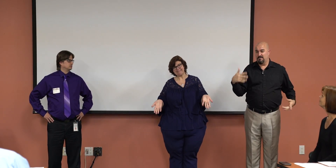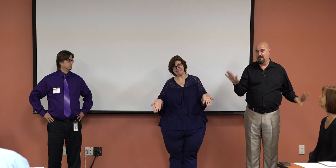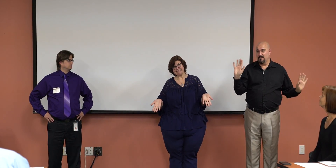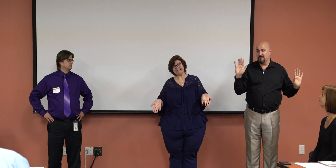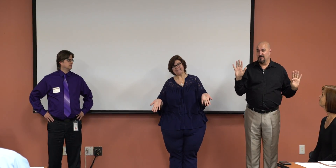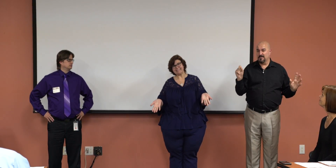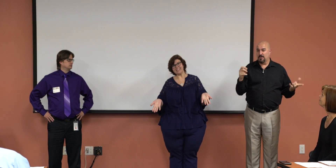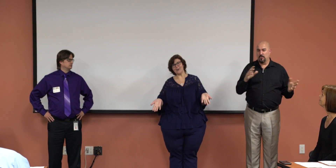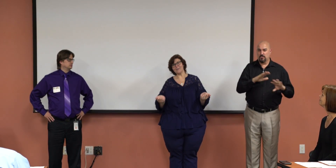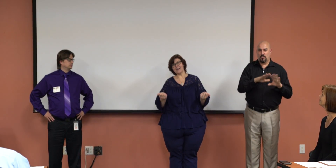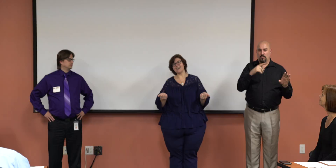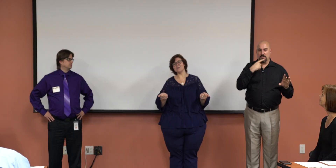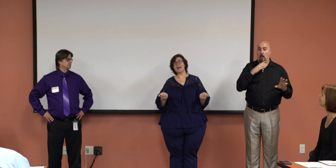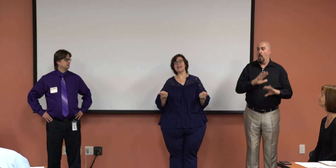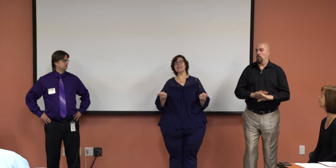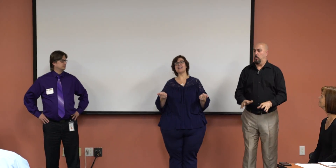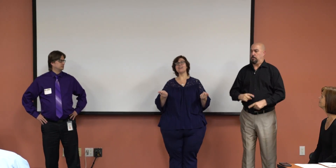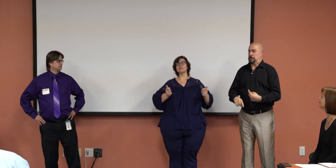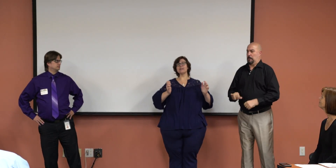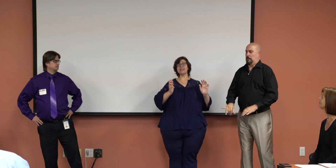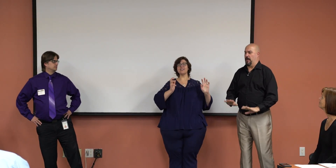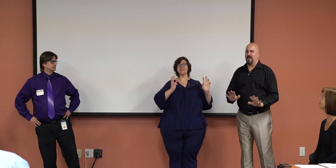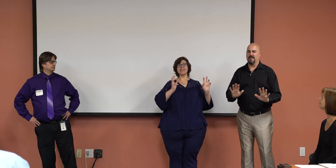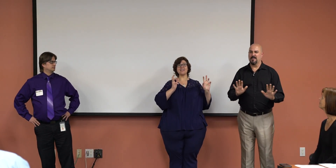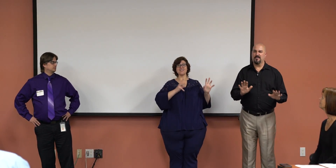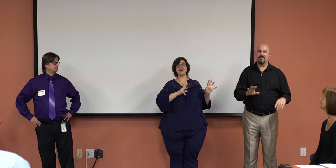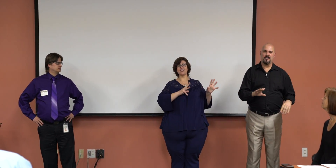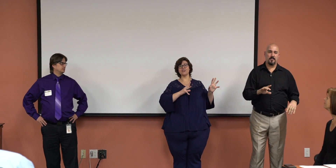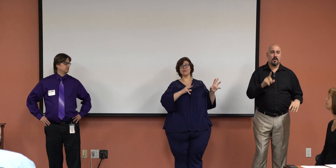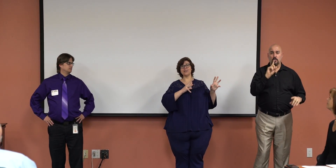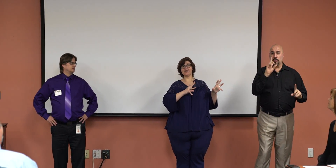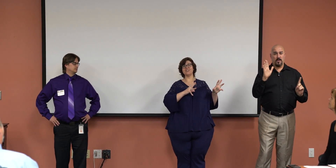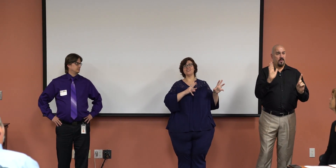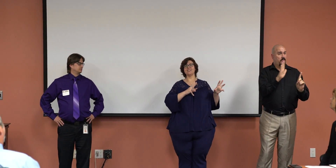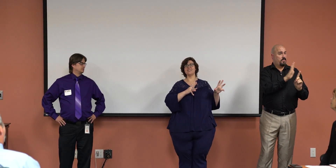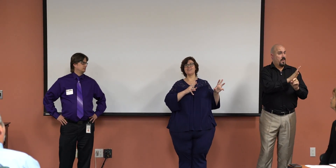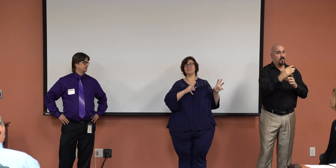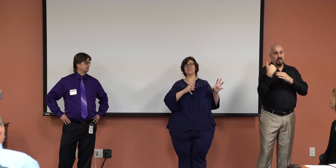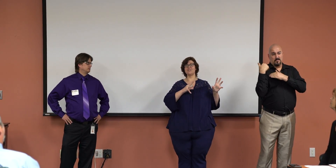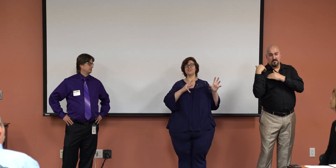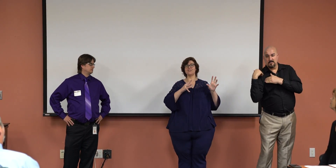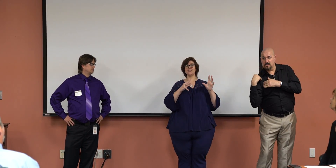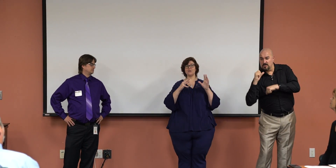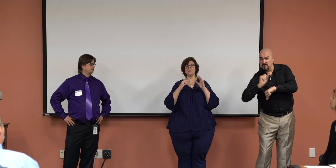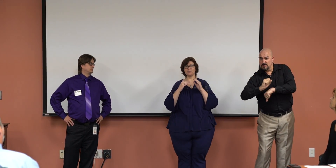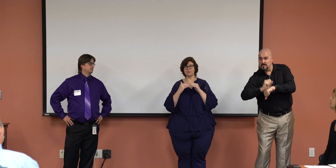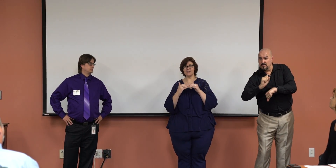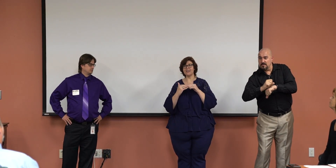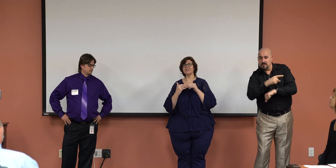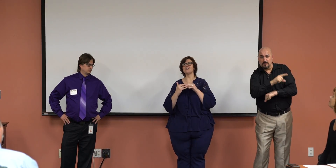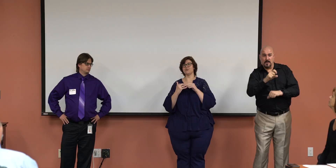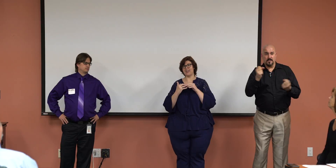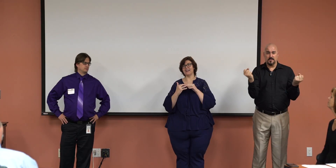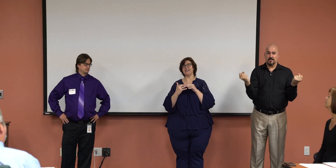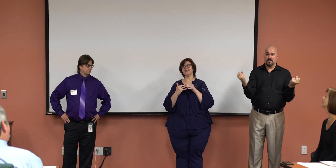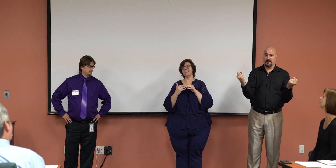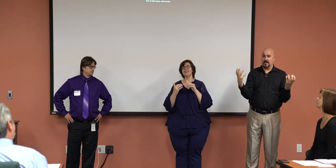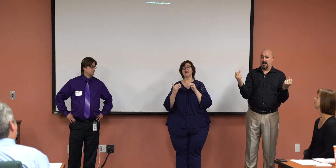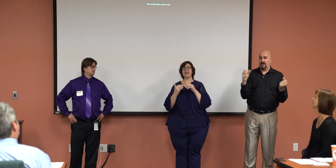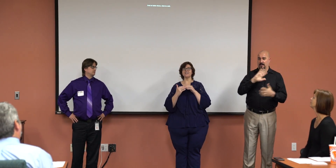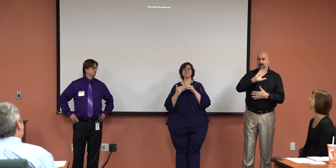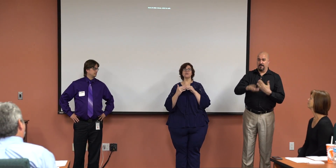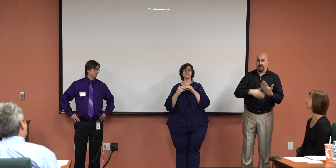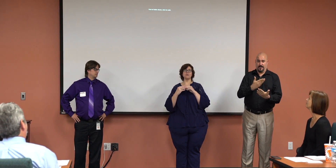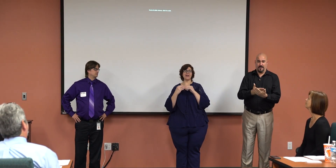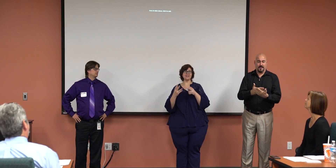Yeah. So, and really, it's their due diligence to sign